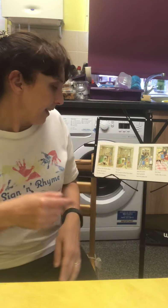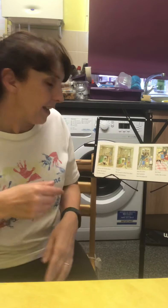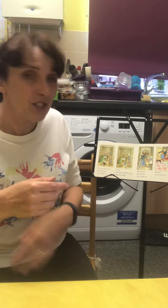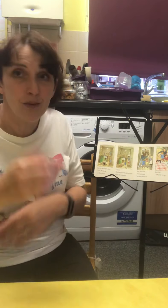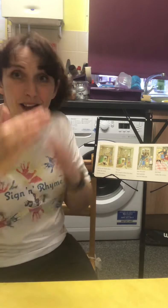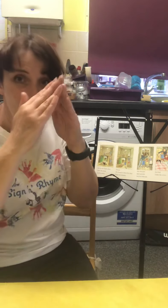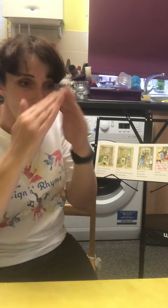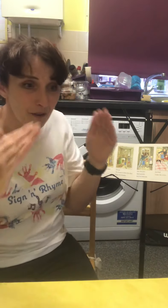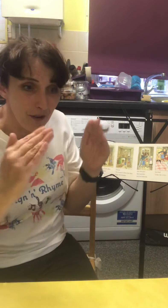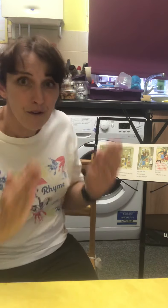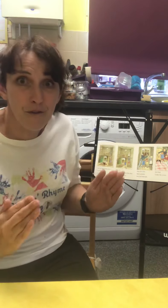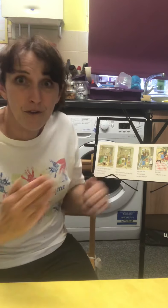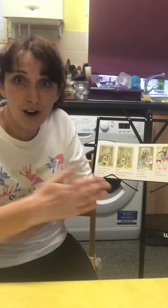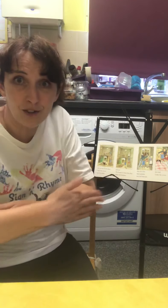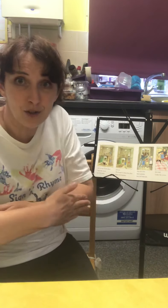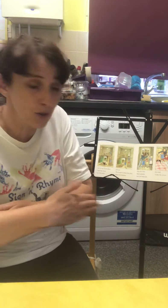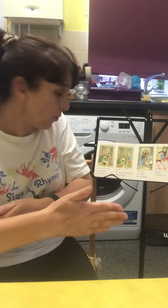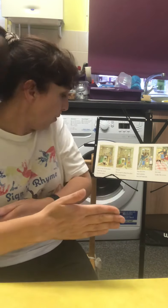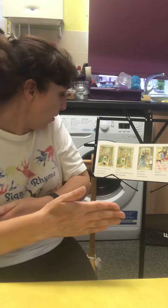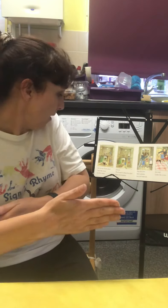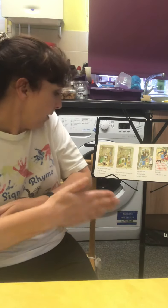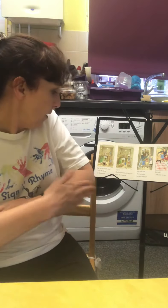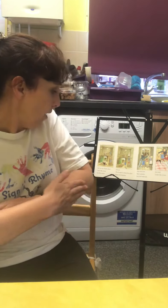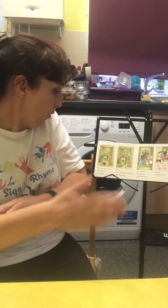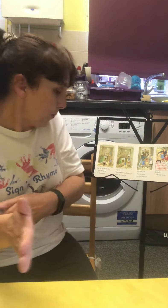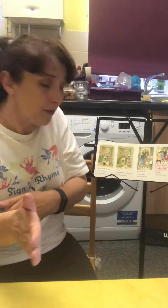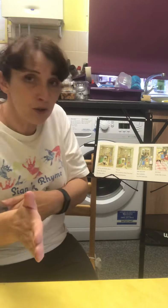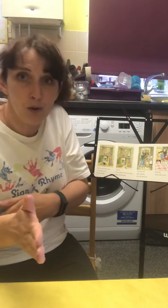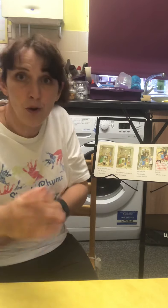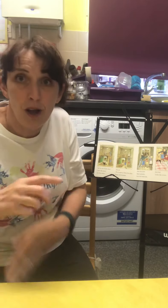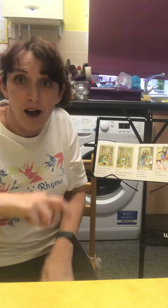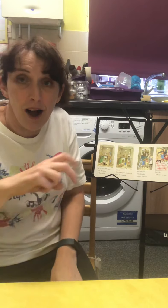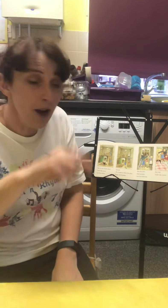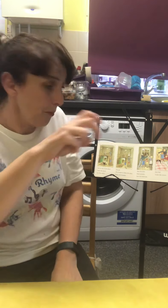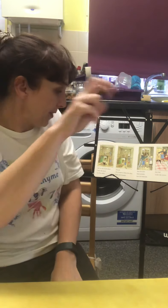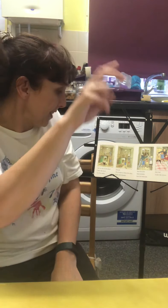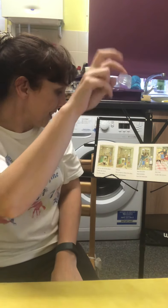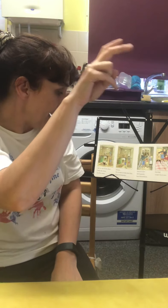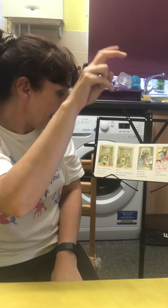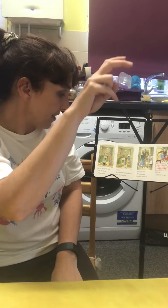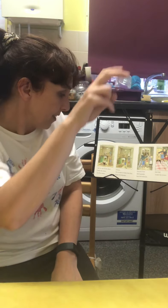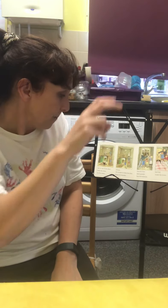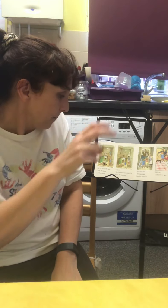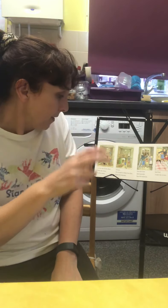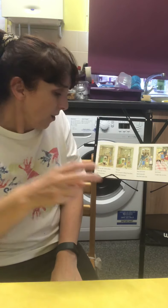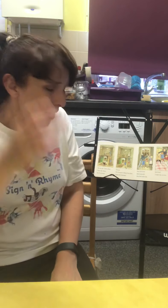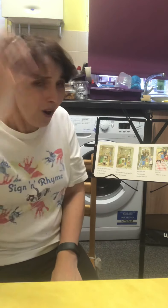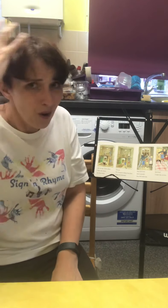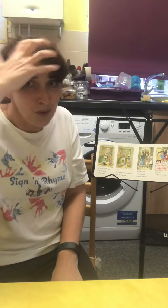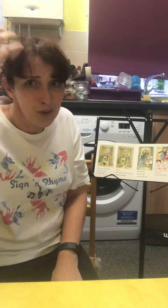Get to our front door, open the door, up the stairs. Oh